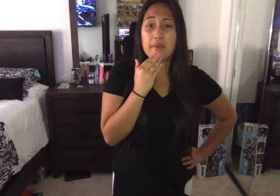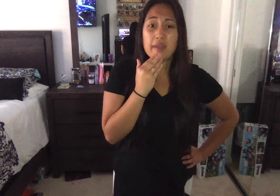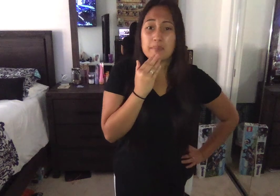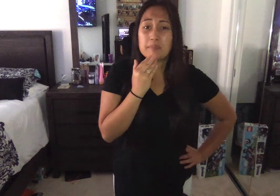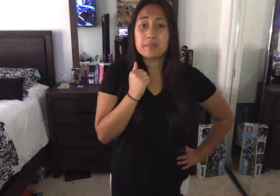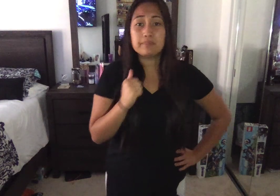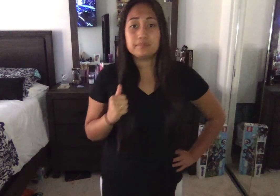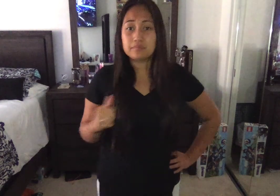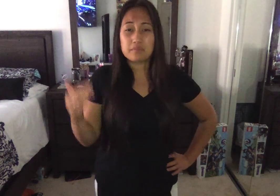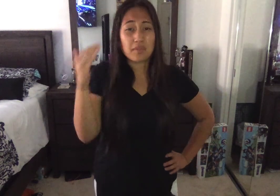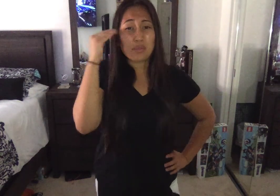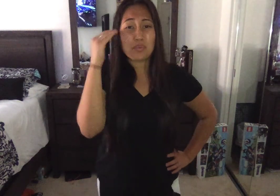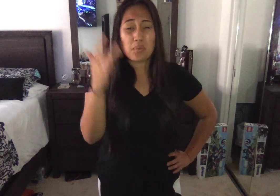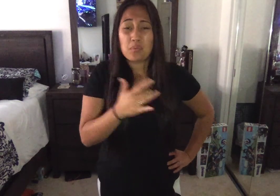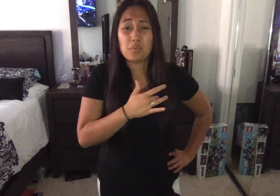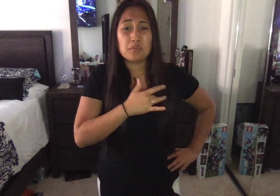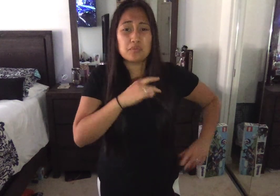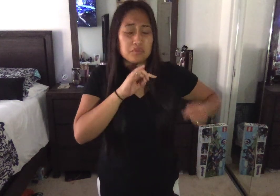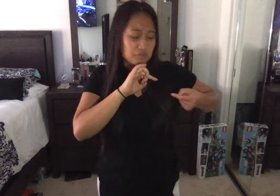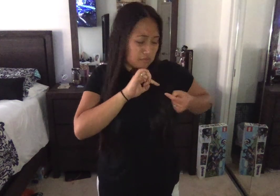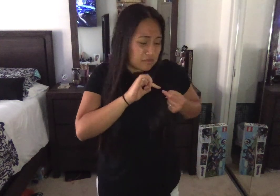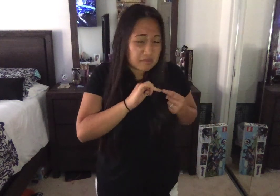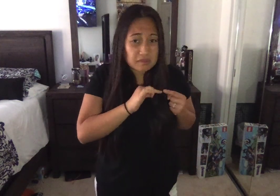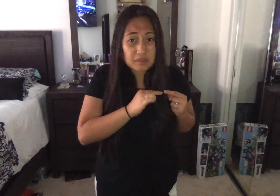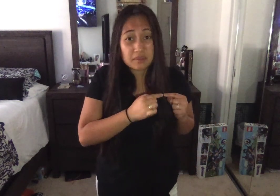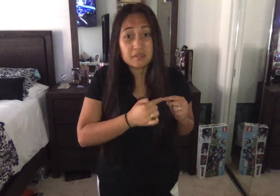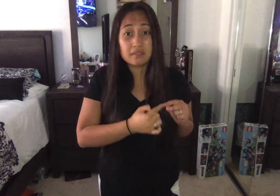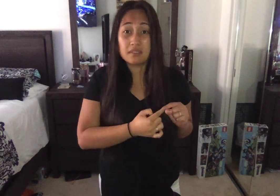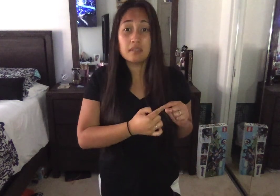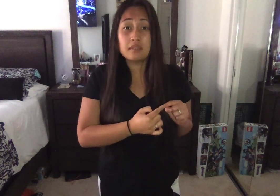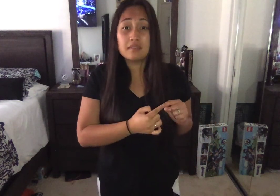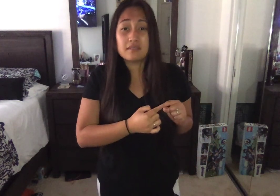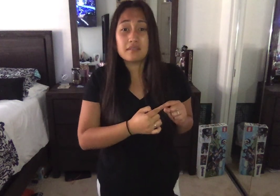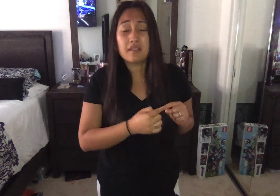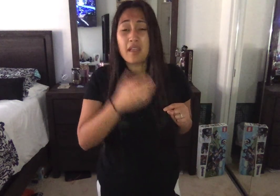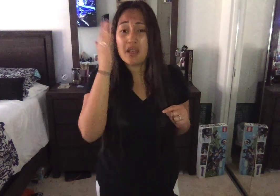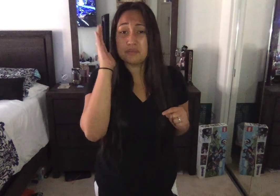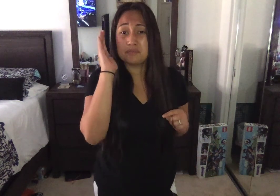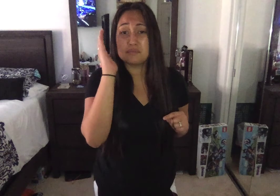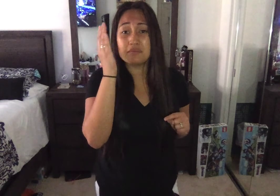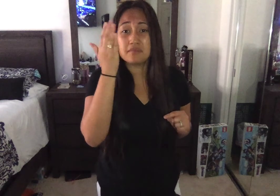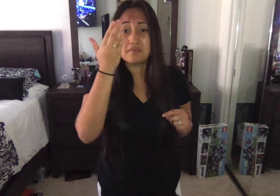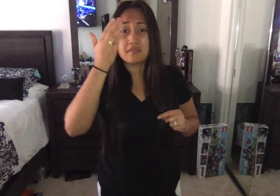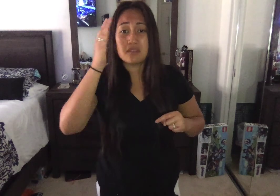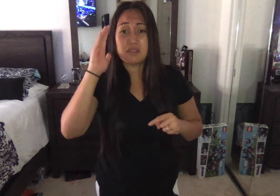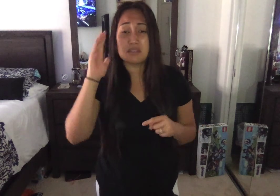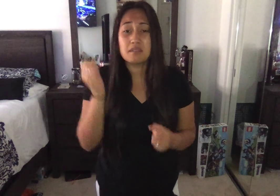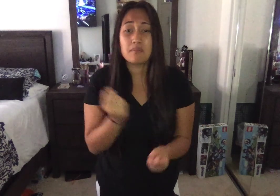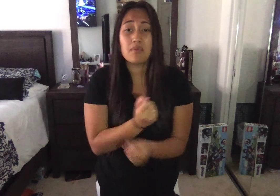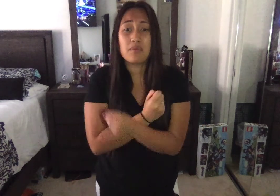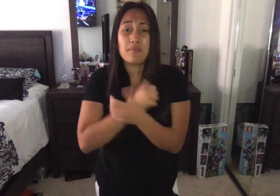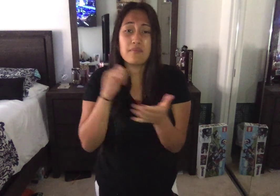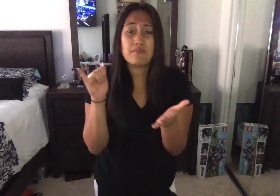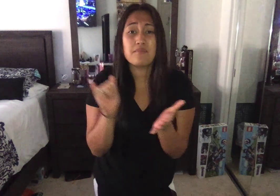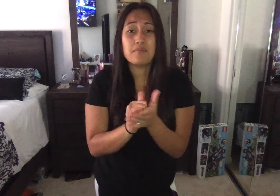I know you heard me, right now you feel like you can never love again Now all I ask